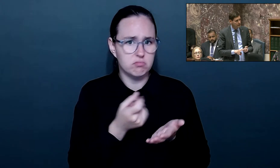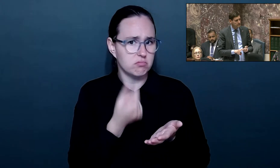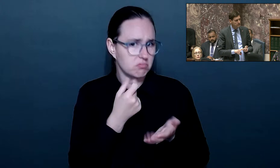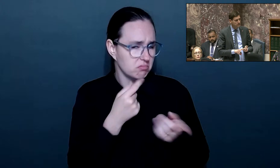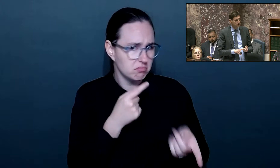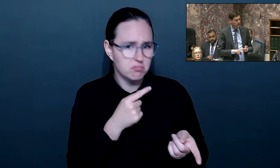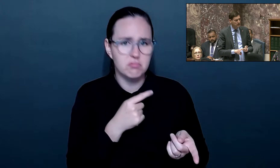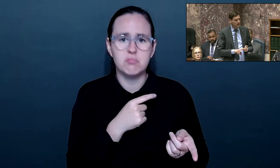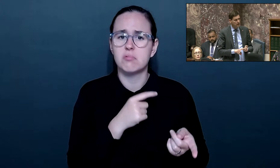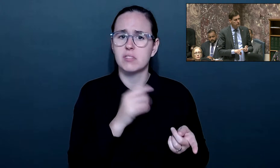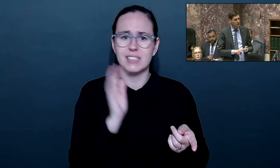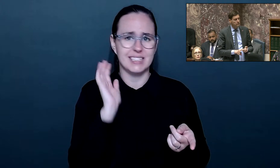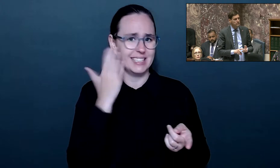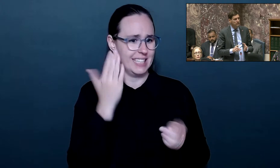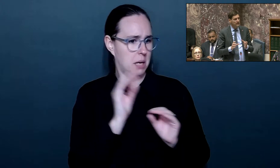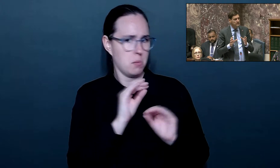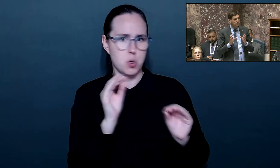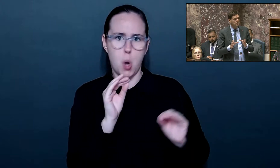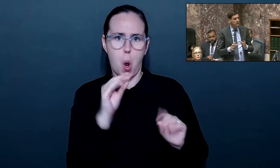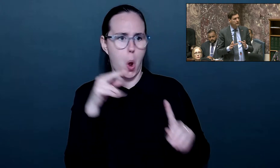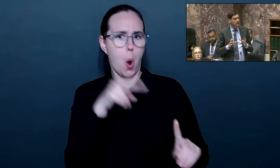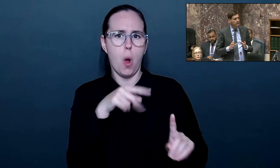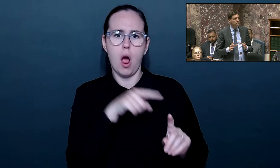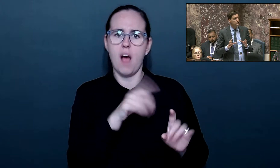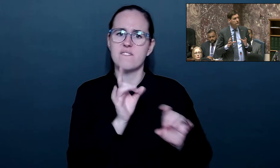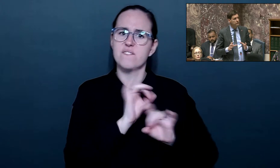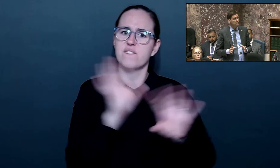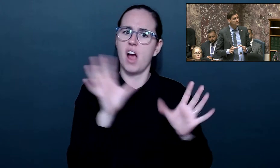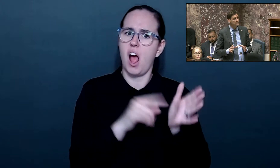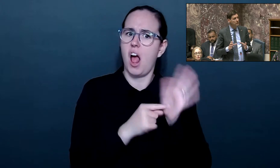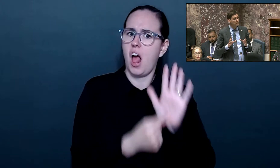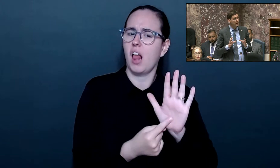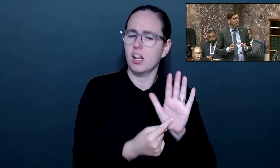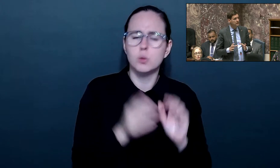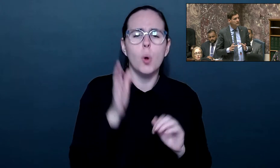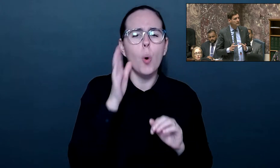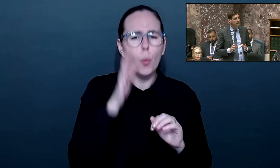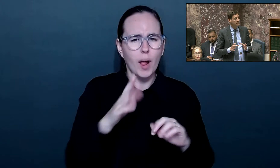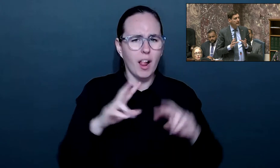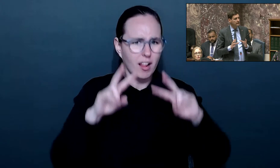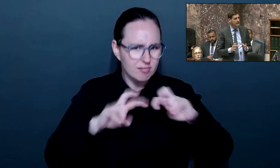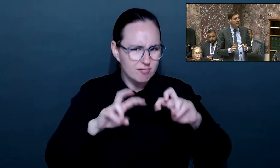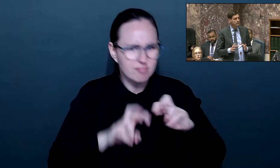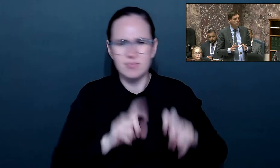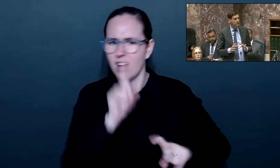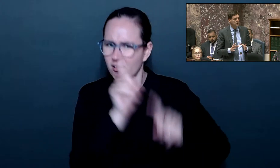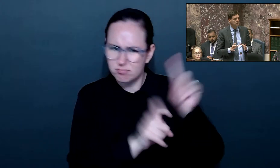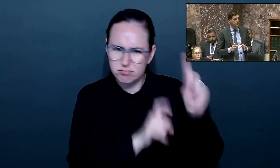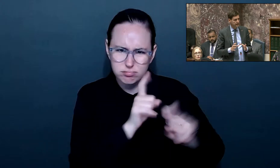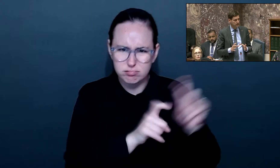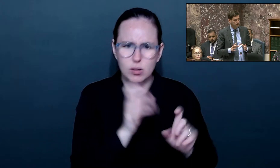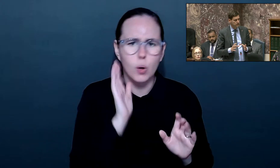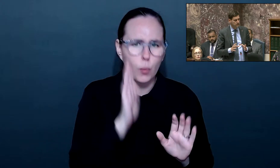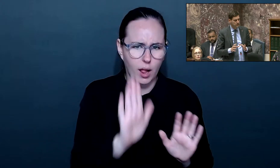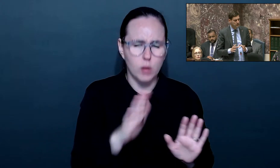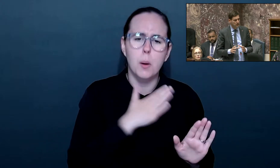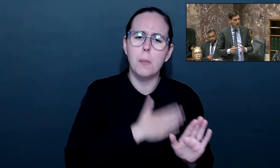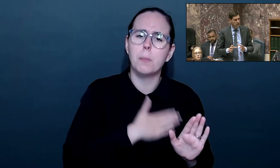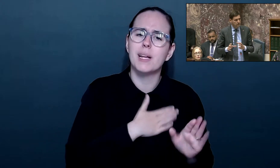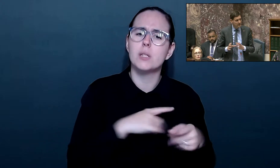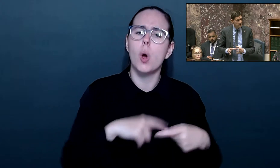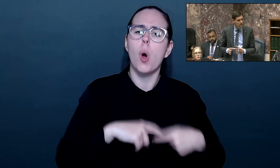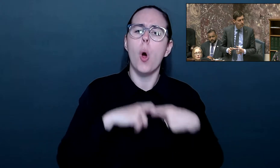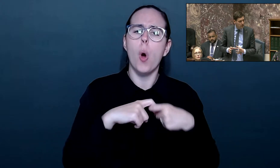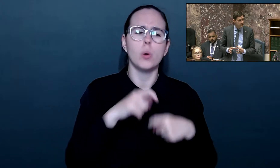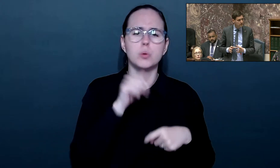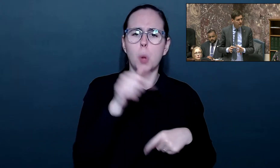perhaps twice. And so, Honourable Speaker, I'll ask the member and others to reserve judgment about what happened and let that process play out.